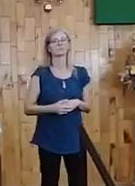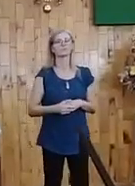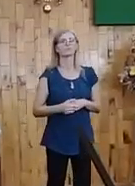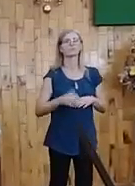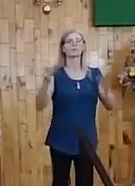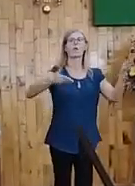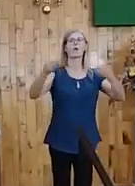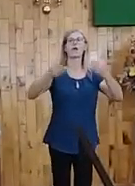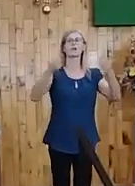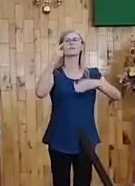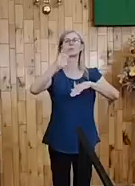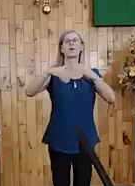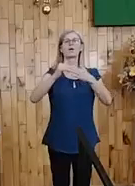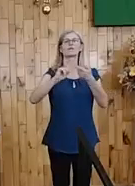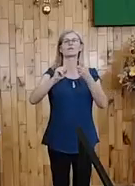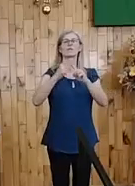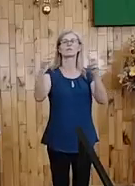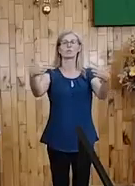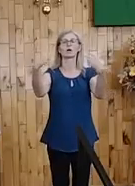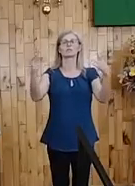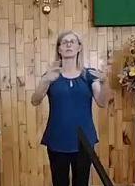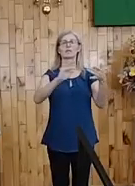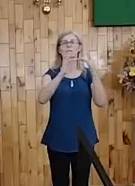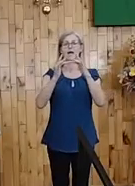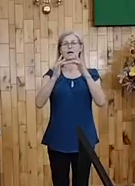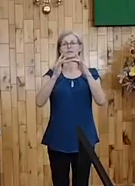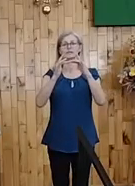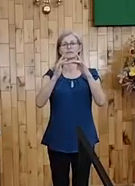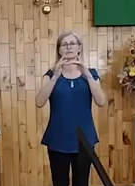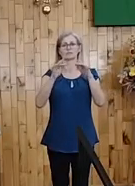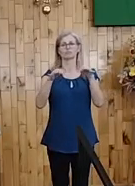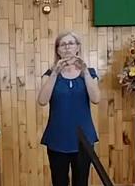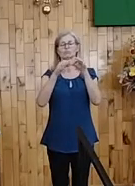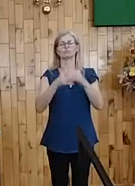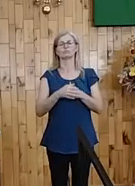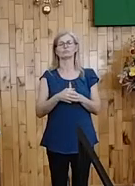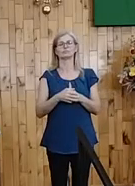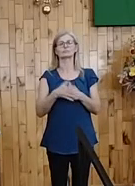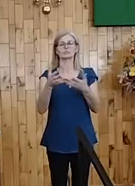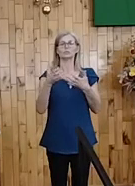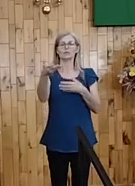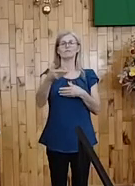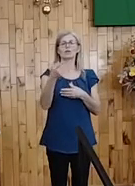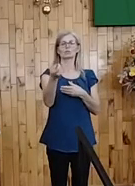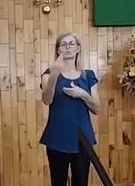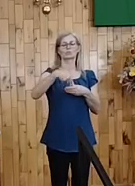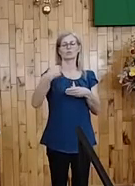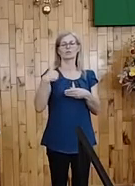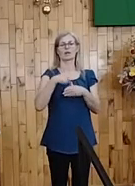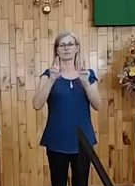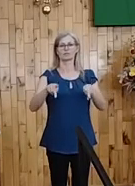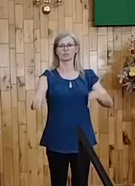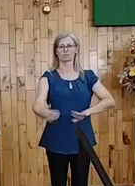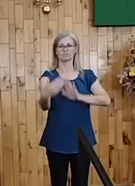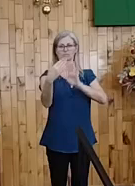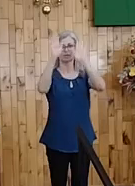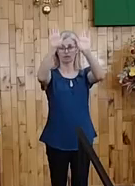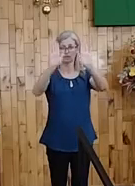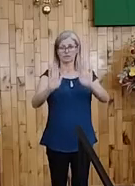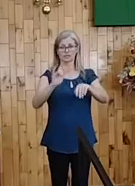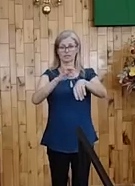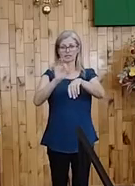Warm greetings to our friends watching this Mass online. We would like to invite you to join us in person every Sunday